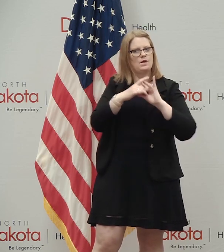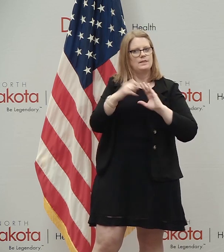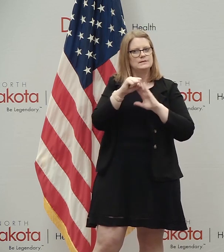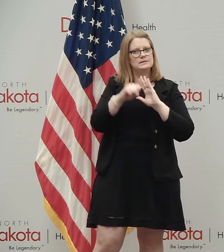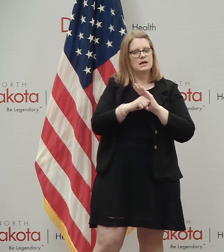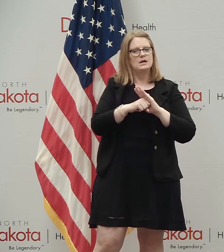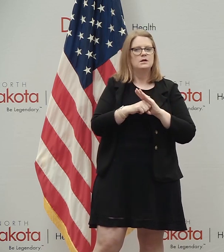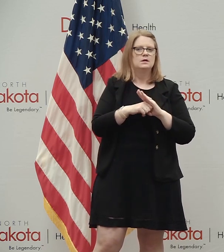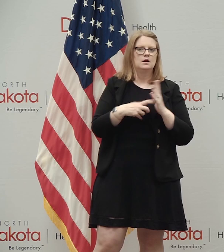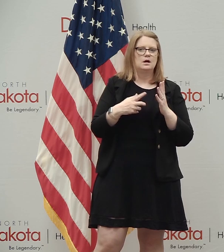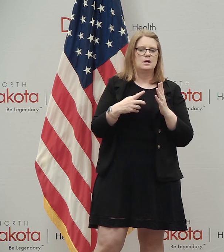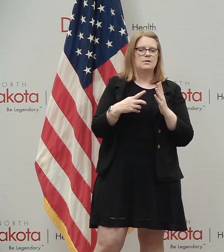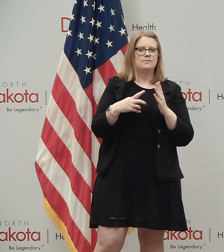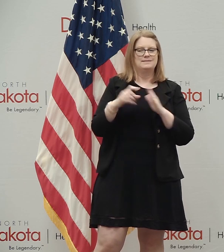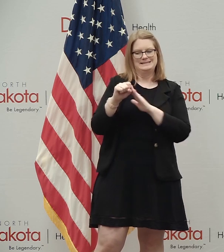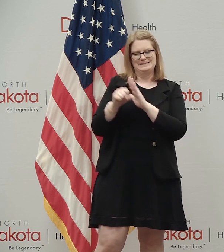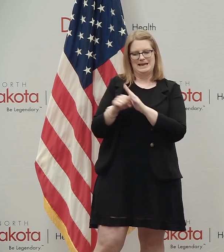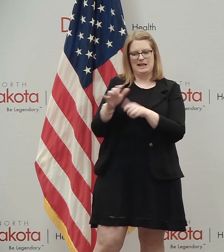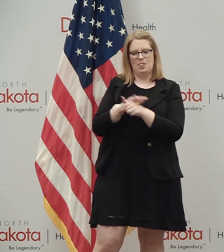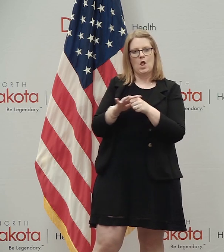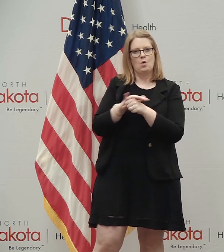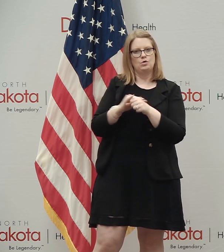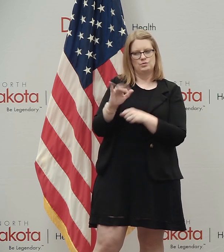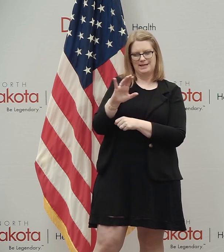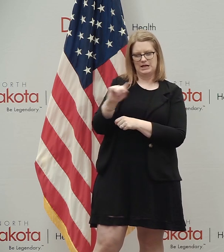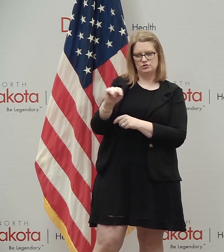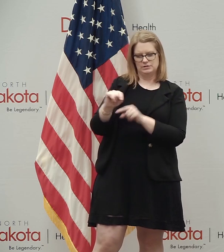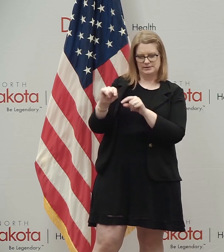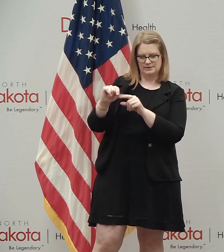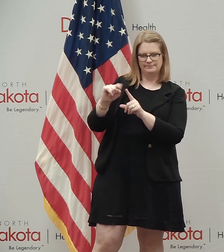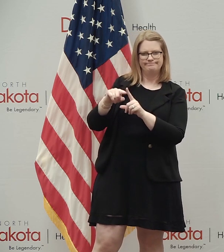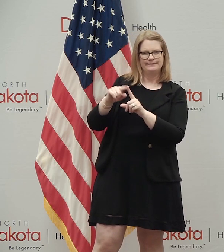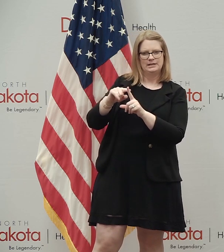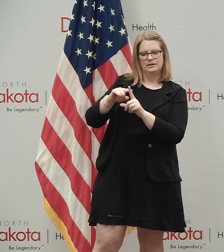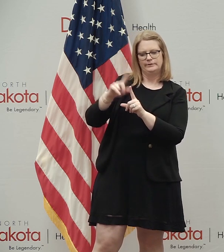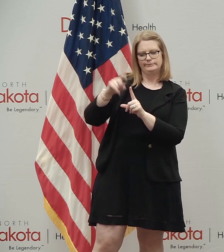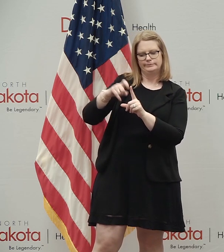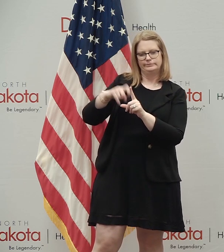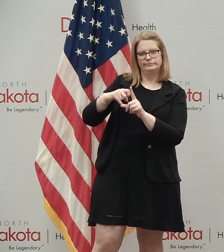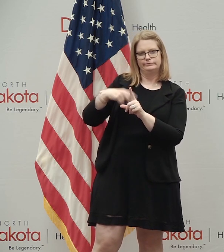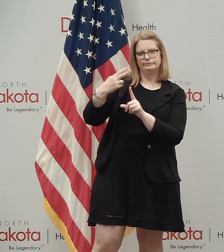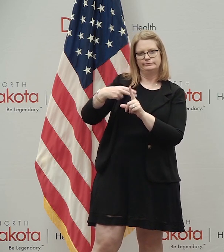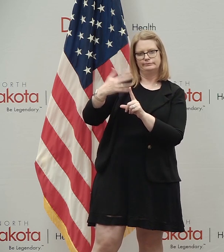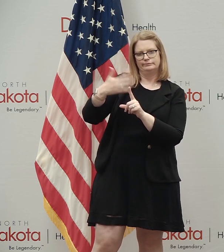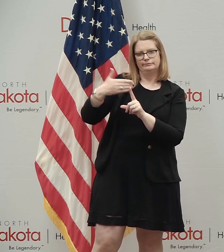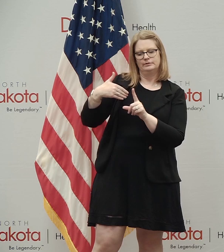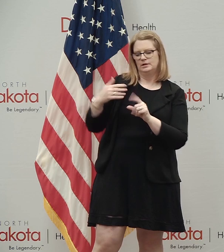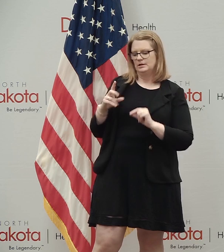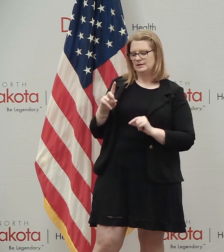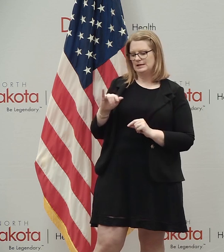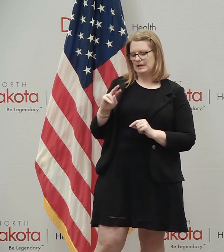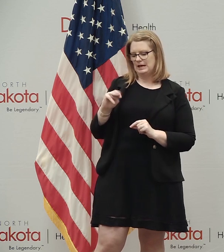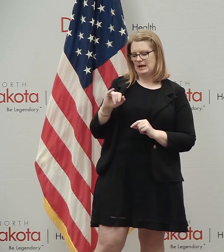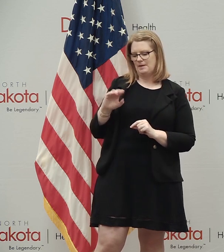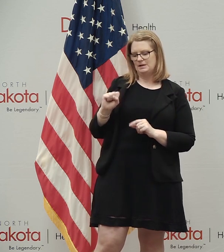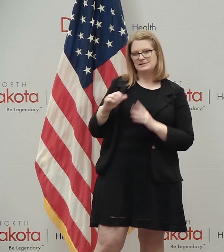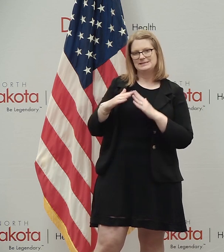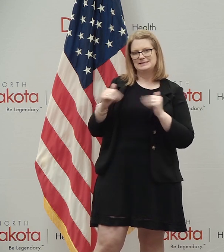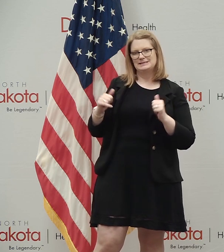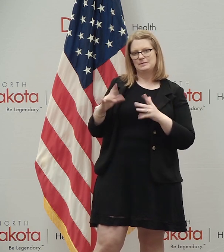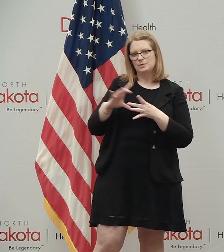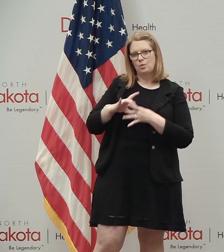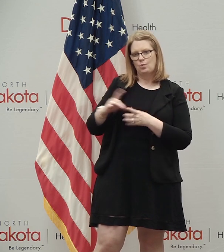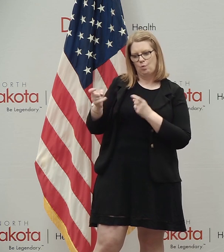both state and local, in doing the contact tracing, which is the Dynamics Systems Coordinators.